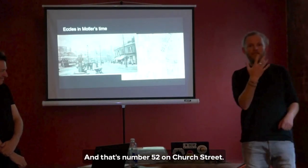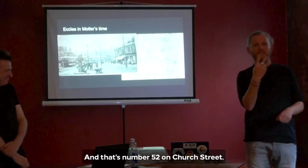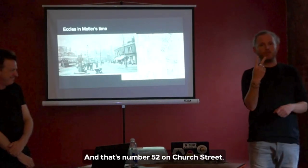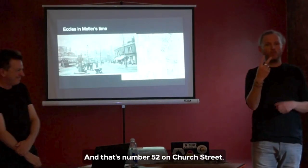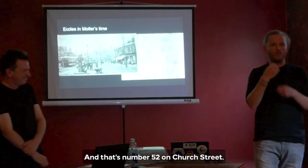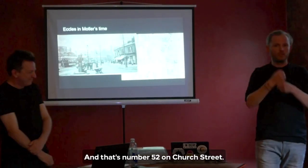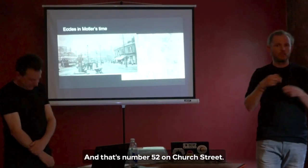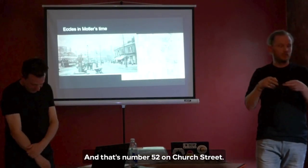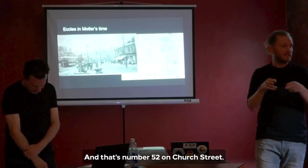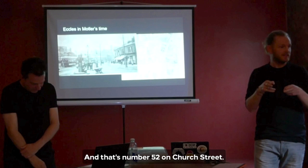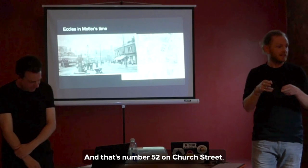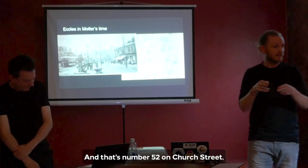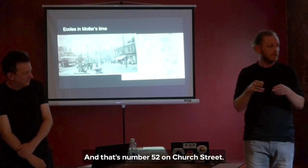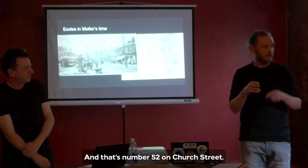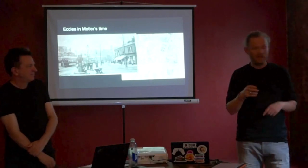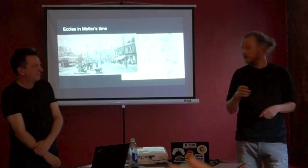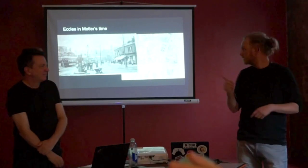that's number 52 on Church Street.